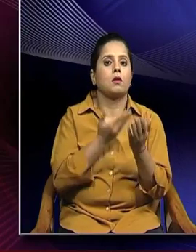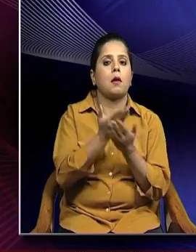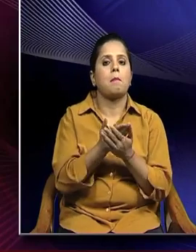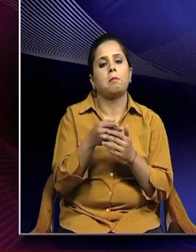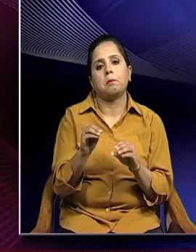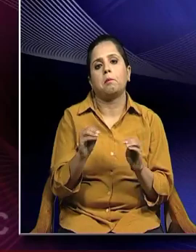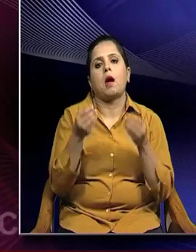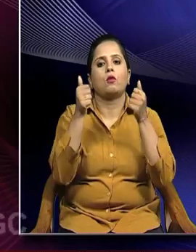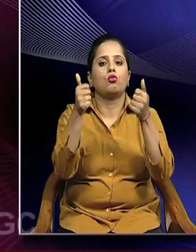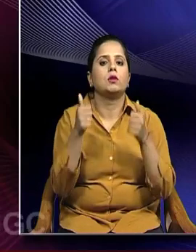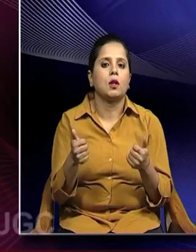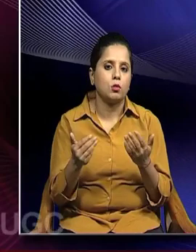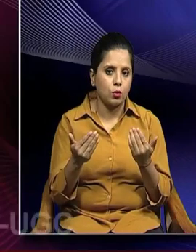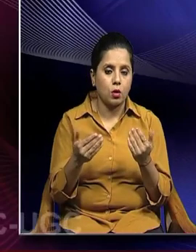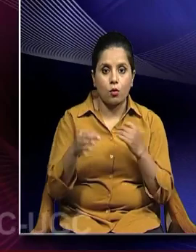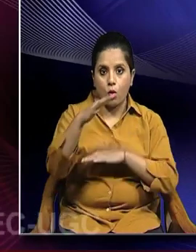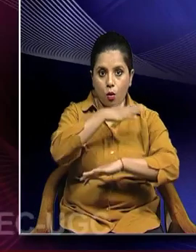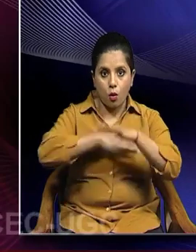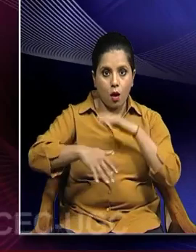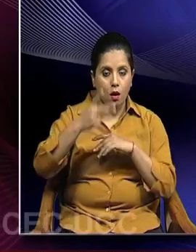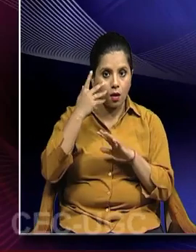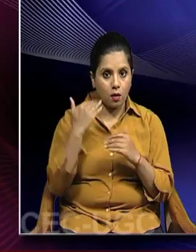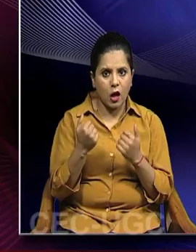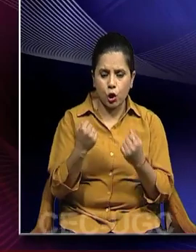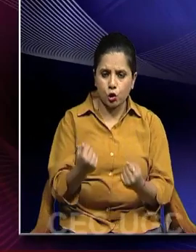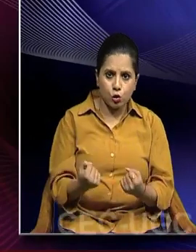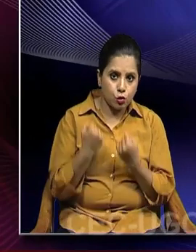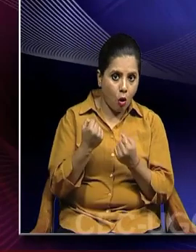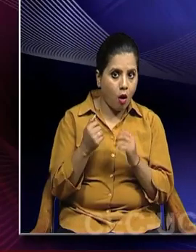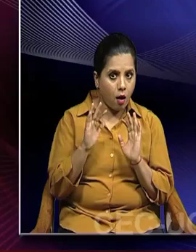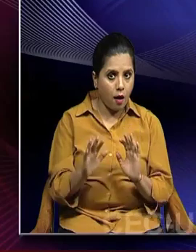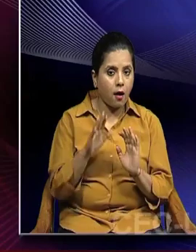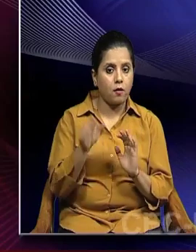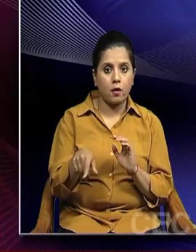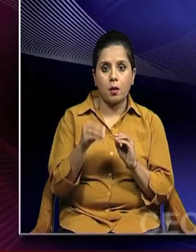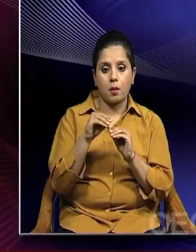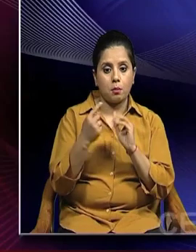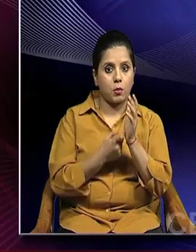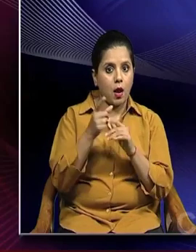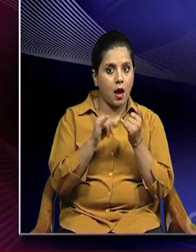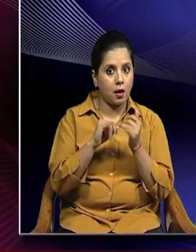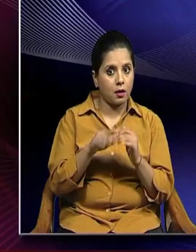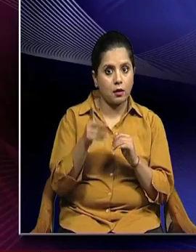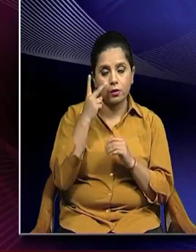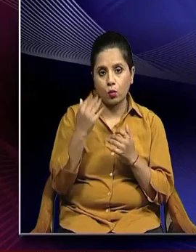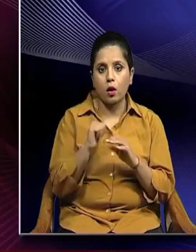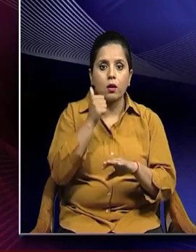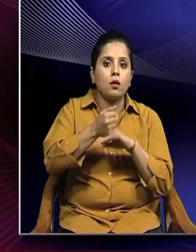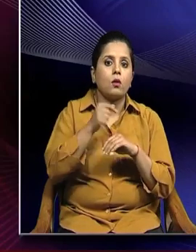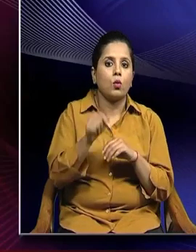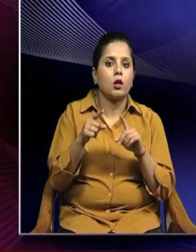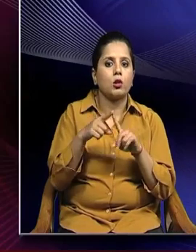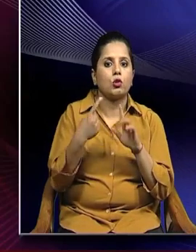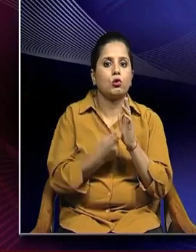results. So when organizations build strong brands, they seek to establish a